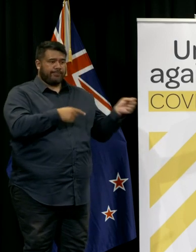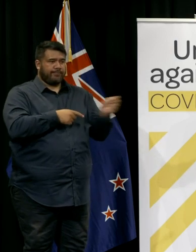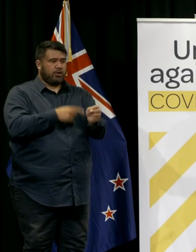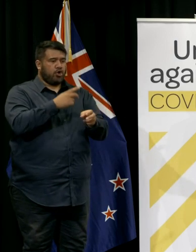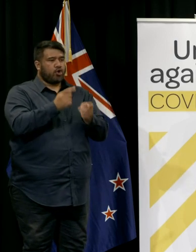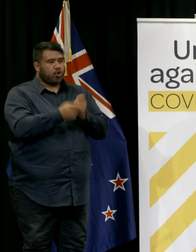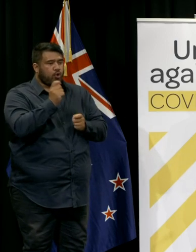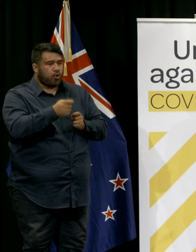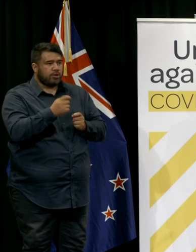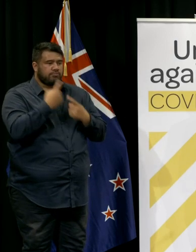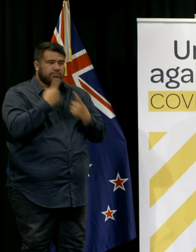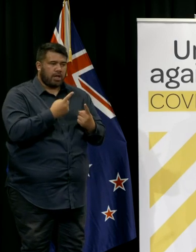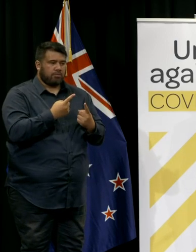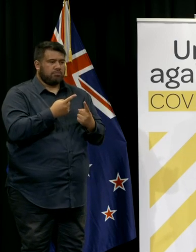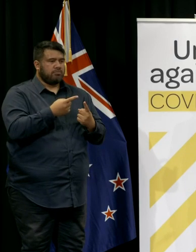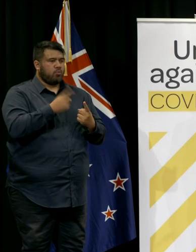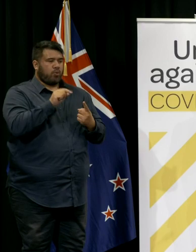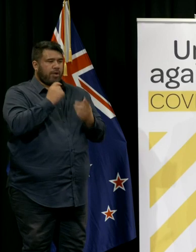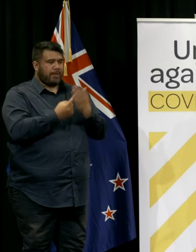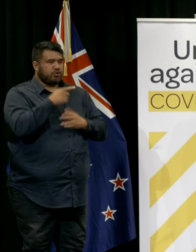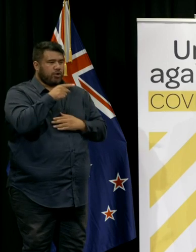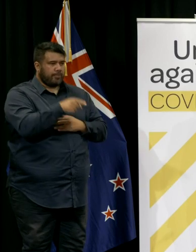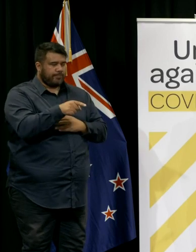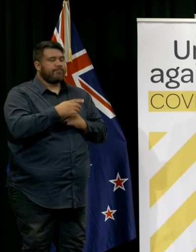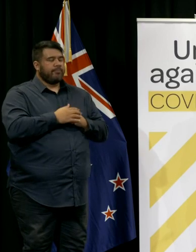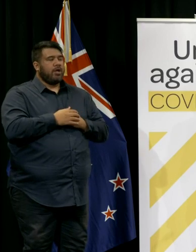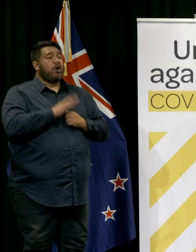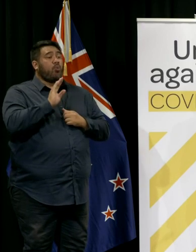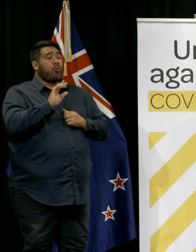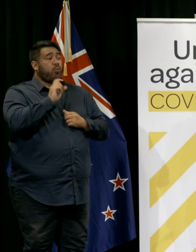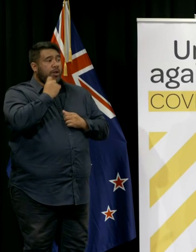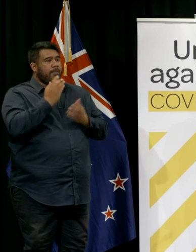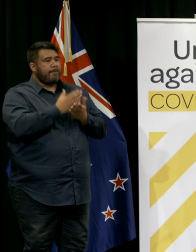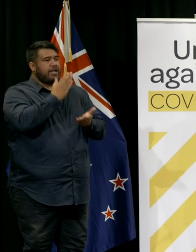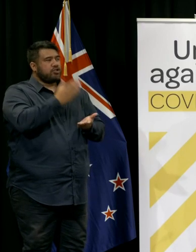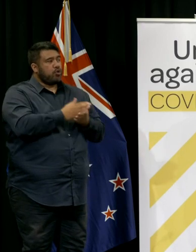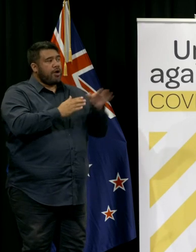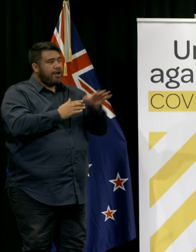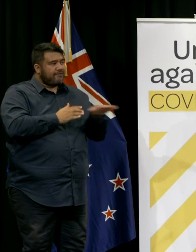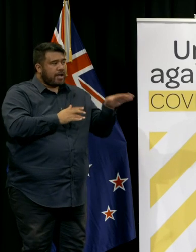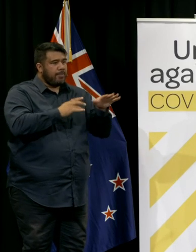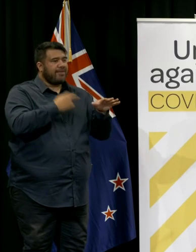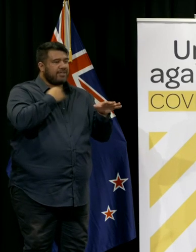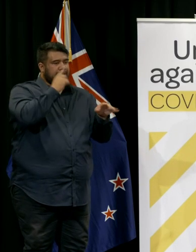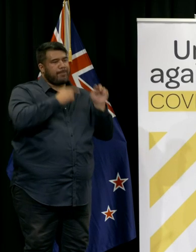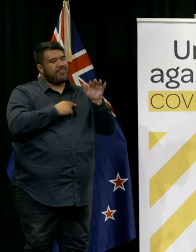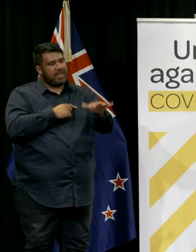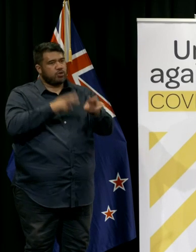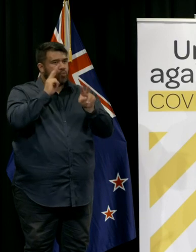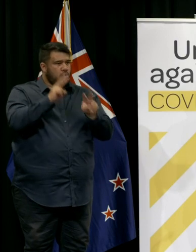time when those victims or their representatives can be present. Is there as to why he changed his